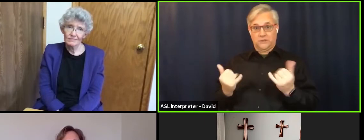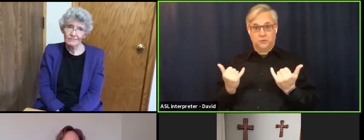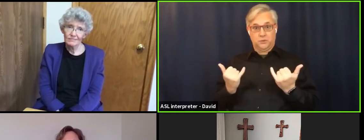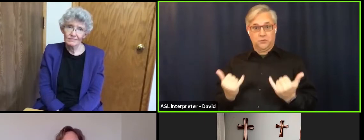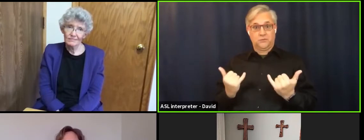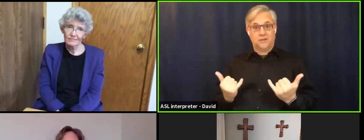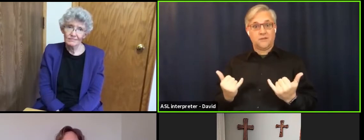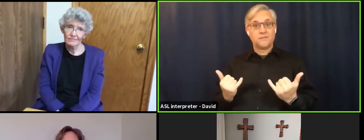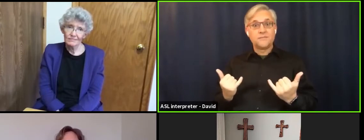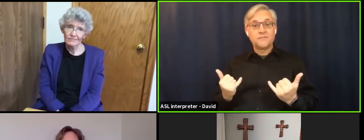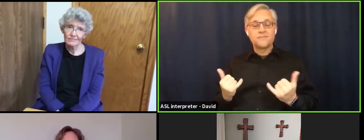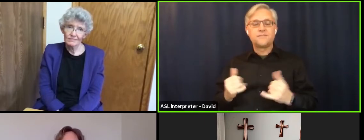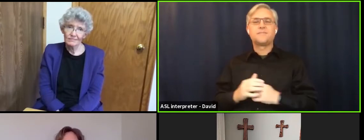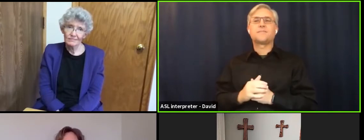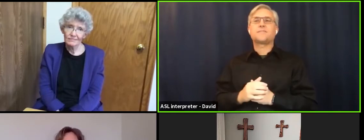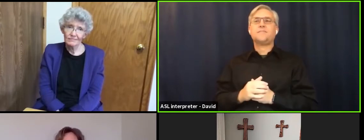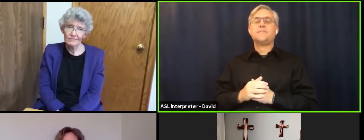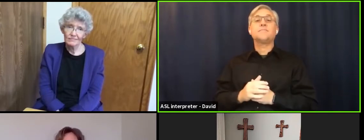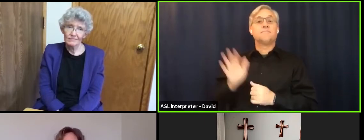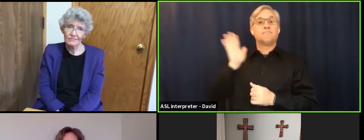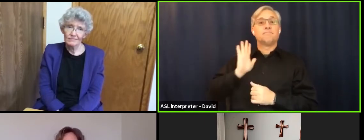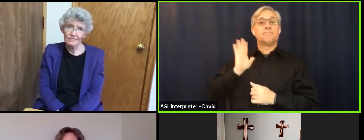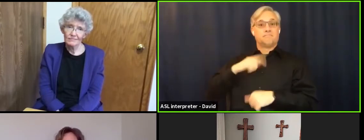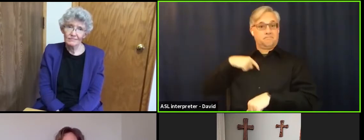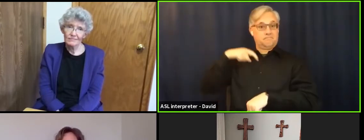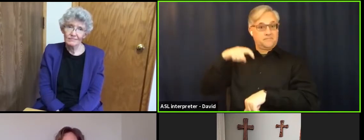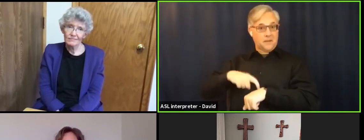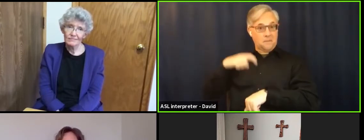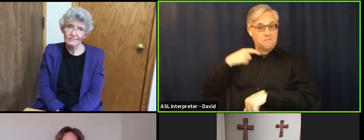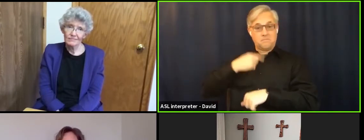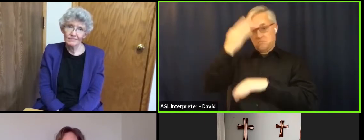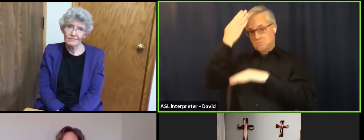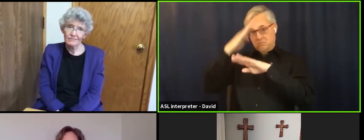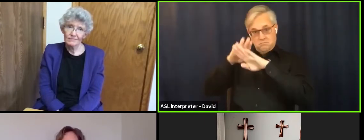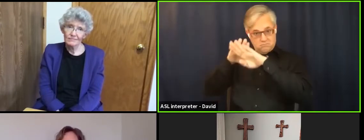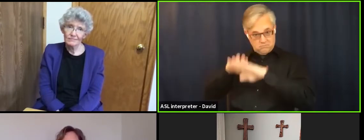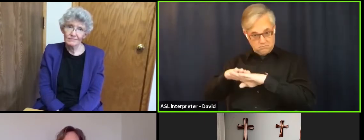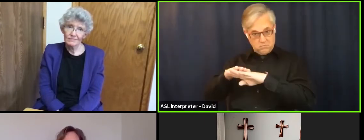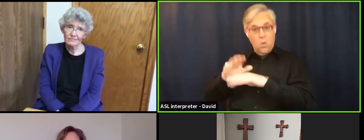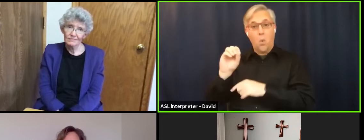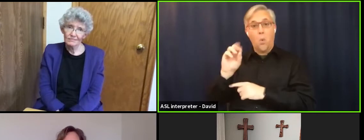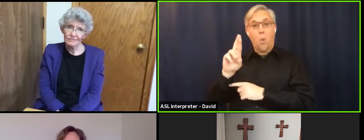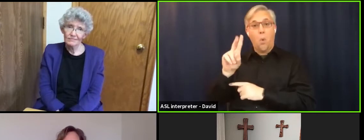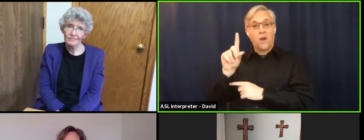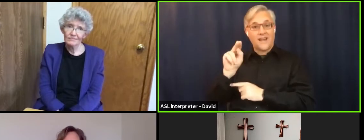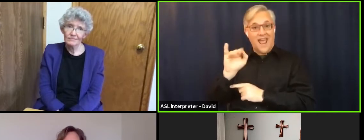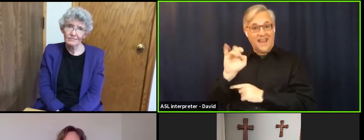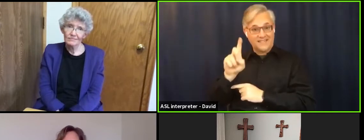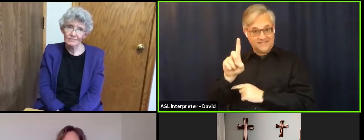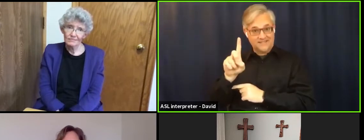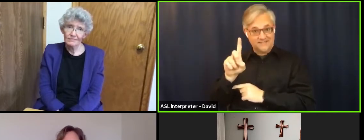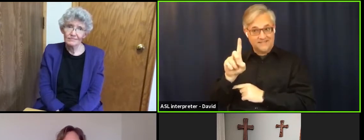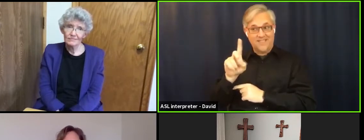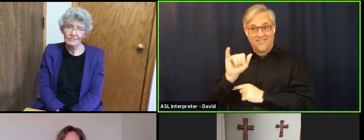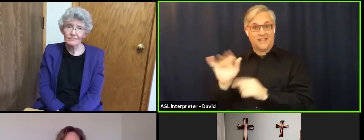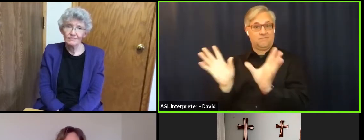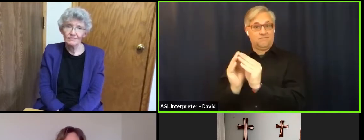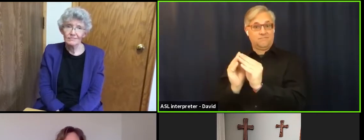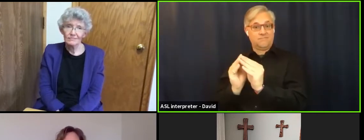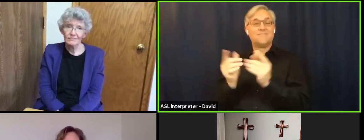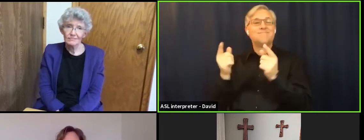used during my ordination service. So that happened in December of